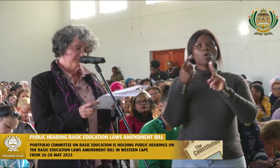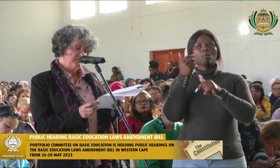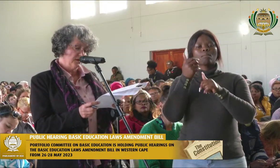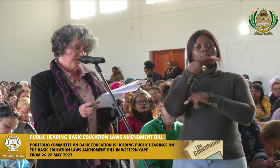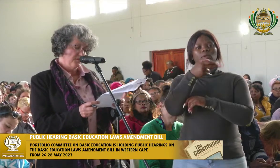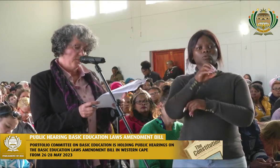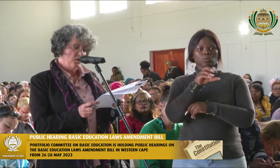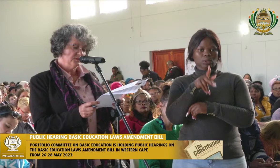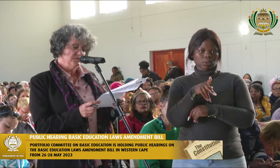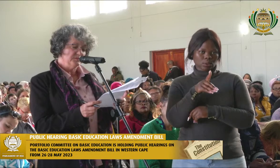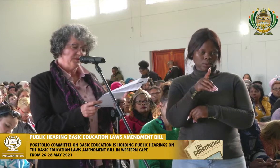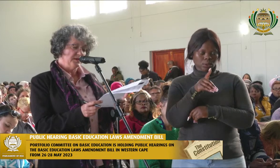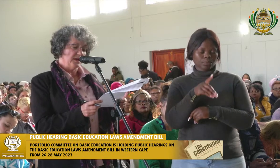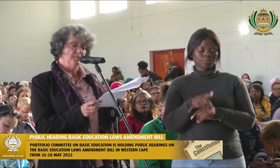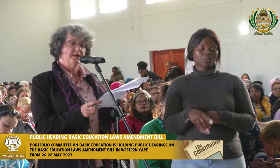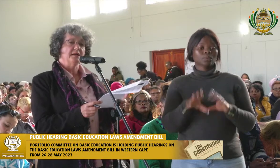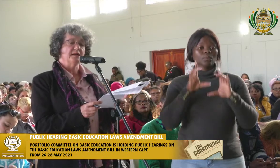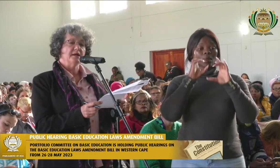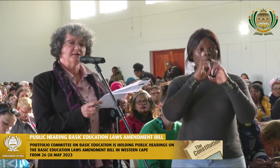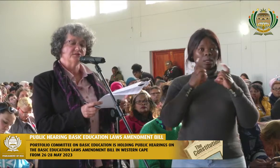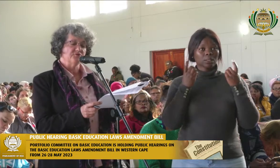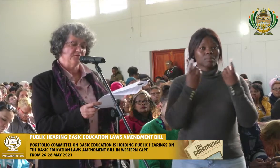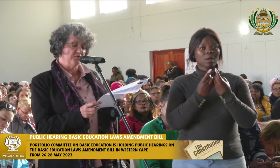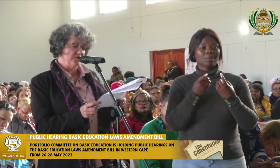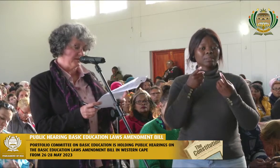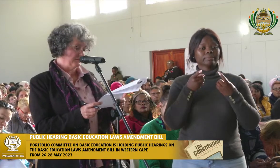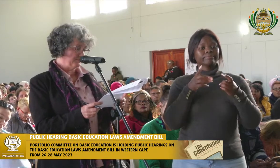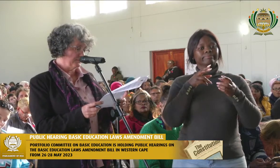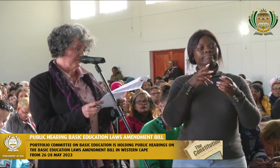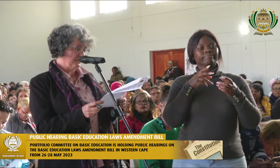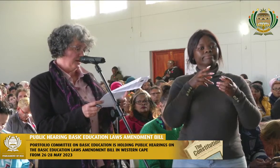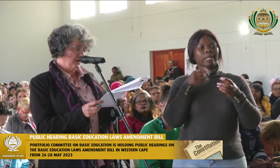department. Department being a player and a